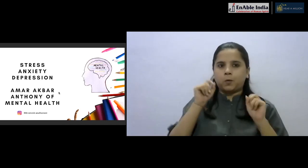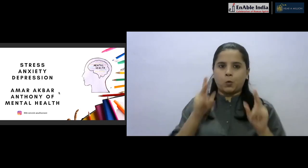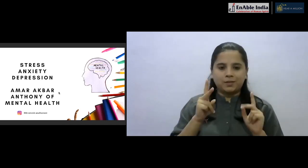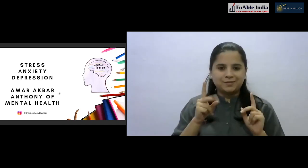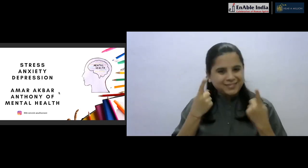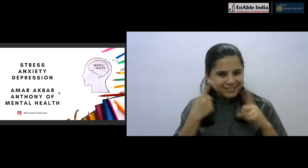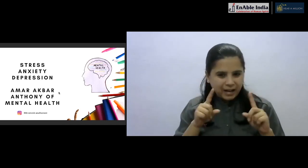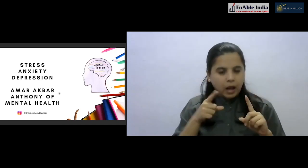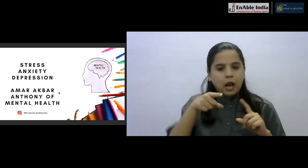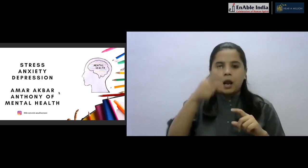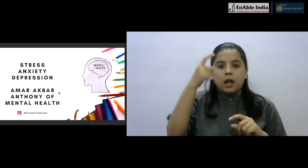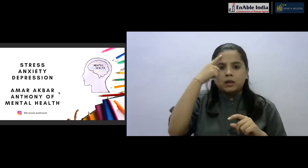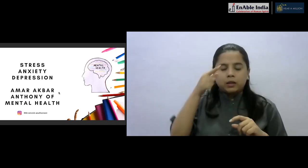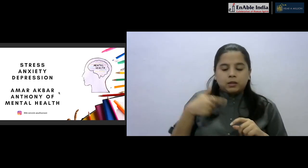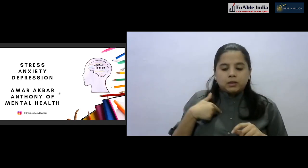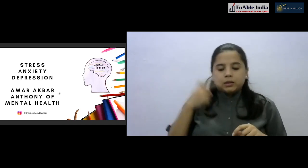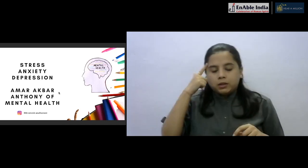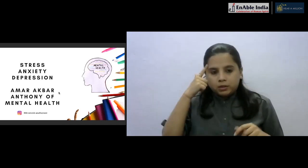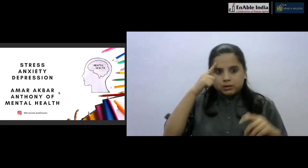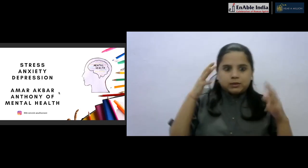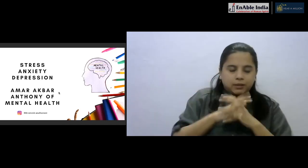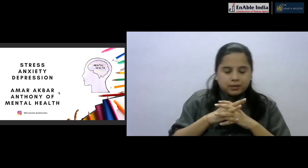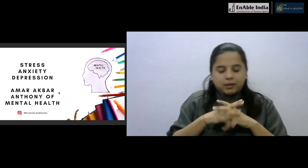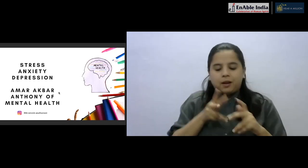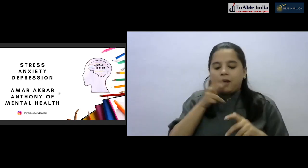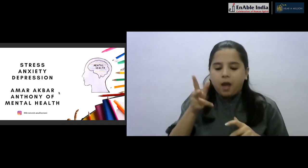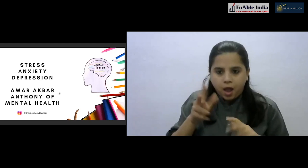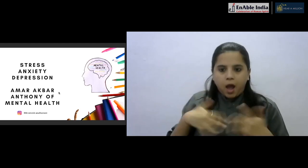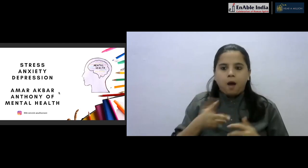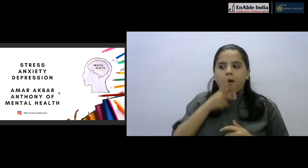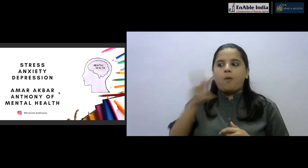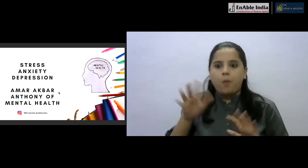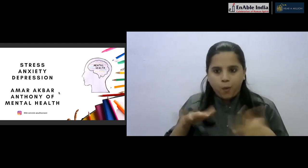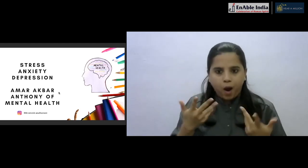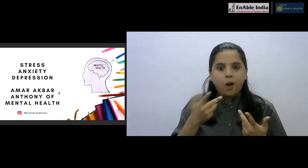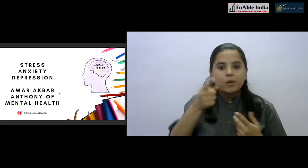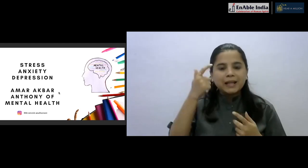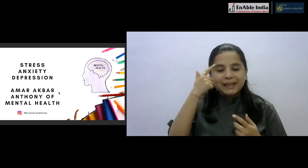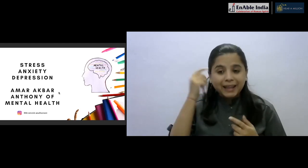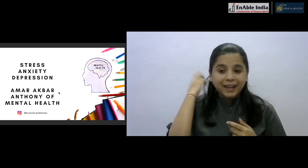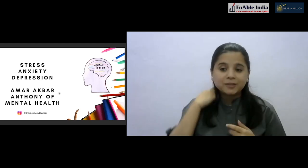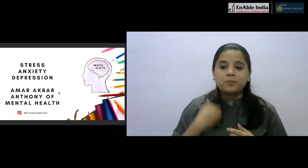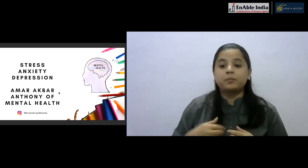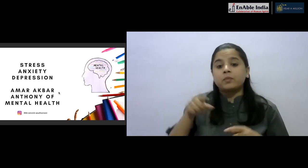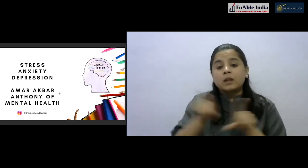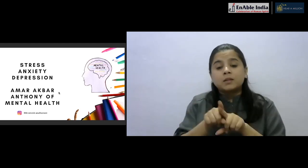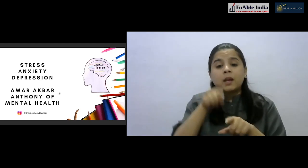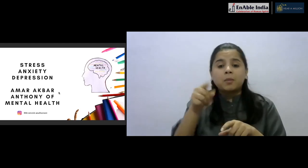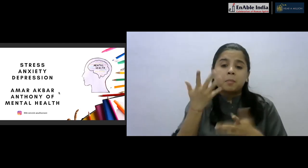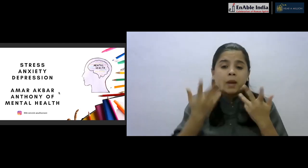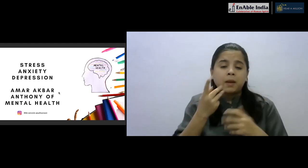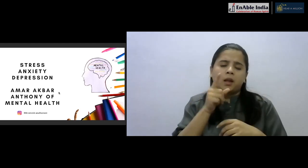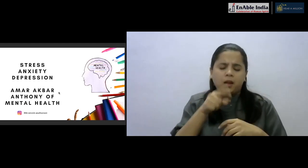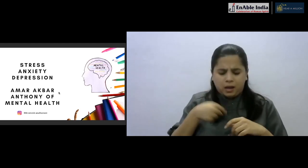In this very moment you are feeling stressed about it. From this moment to next afternoon there are